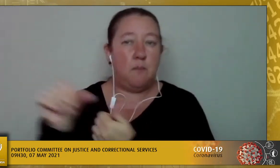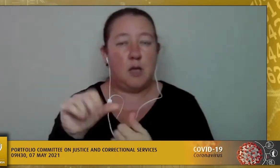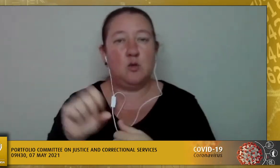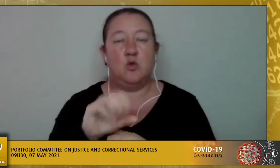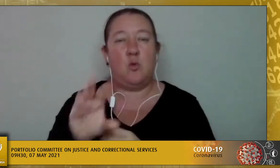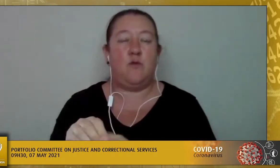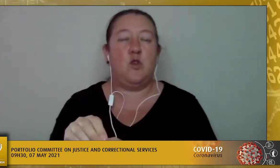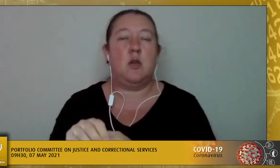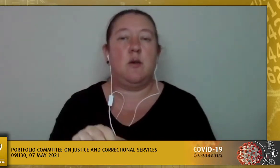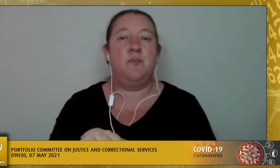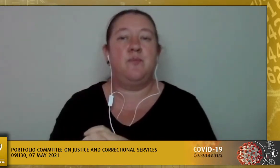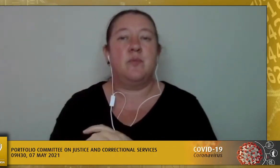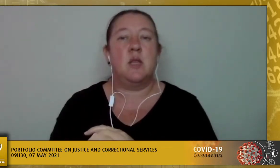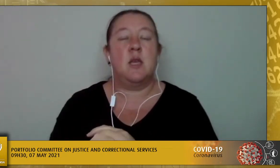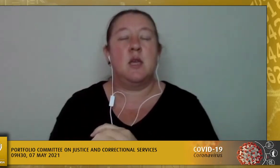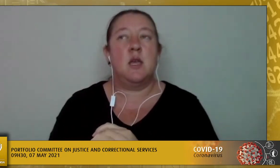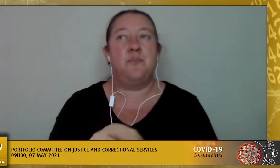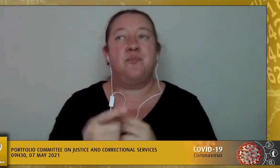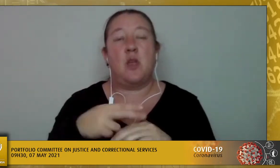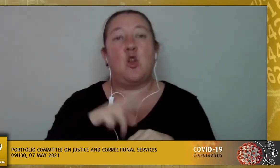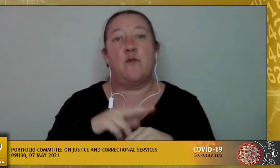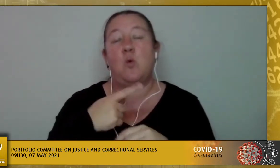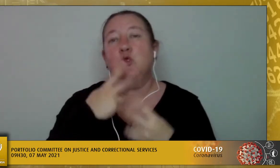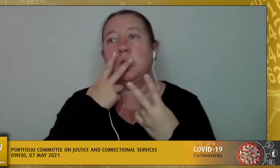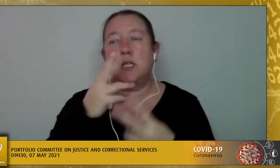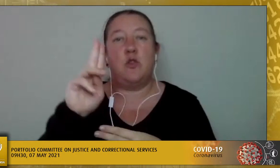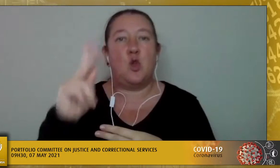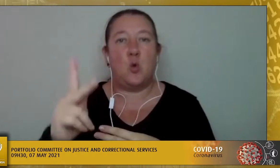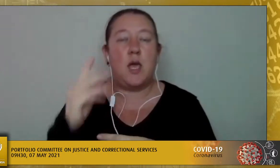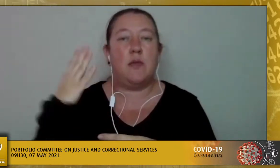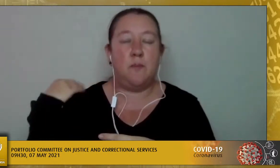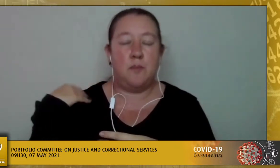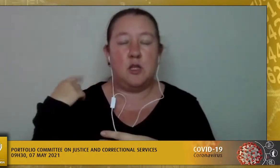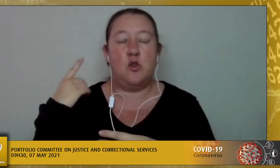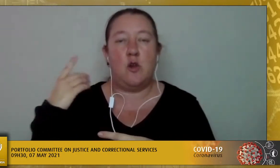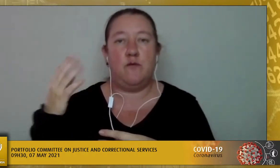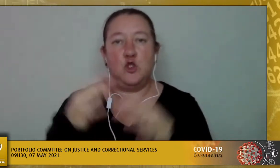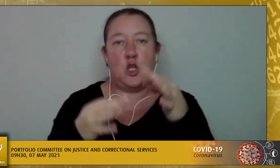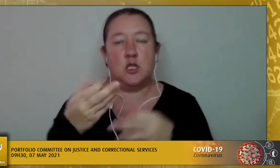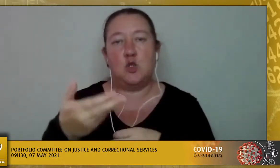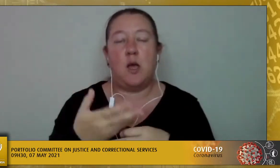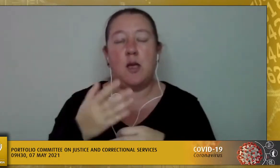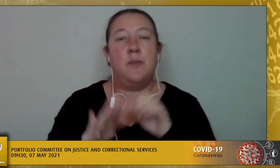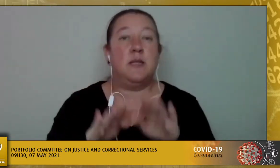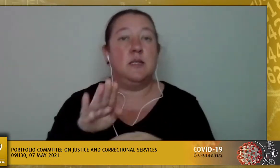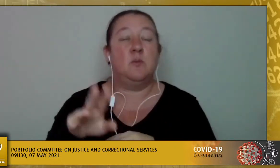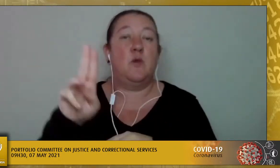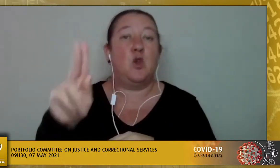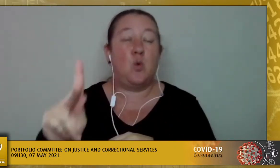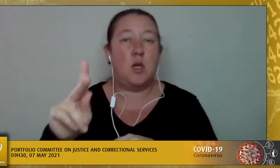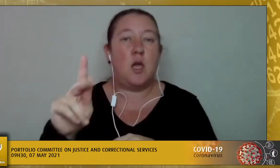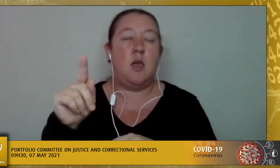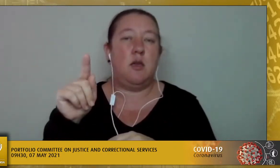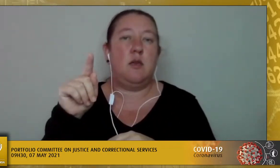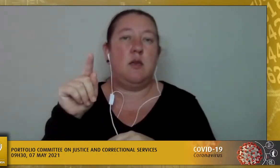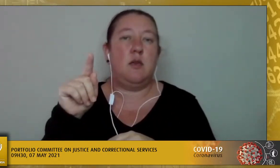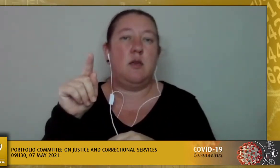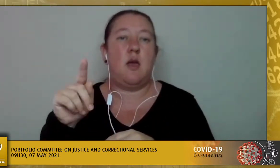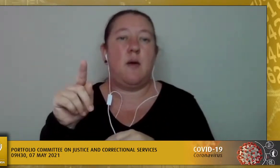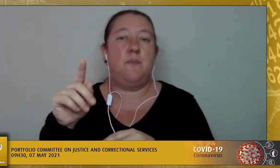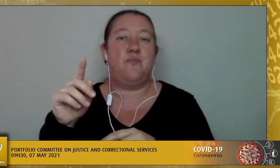Africa and of course we see the UK the Minister of Justice welcomed the steps of the UK when it came to prison of